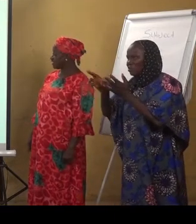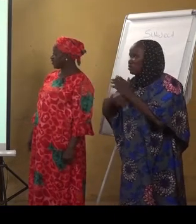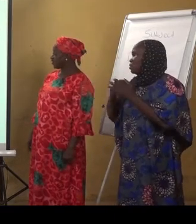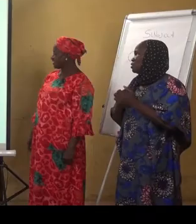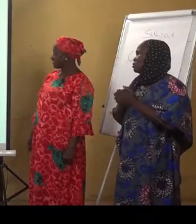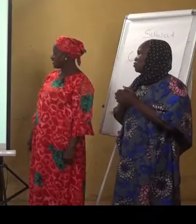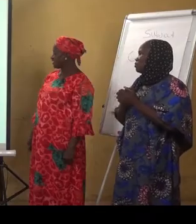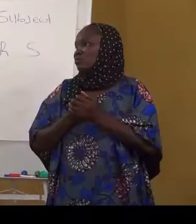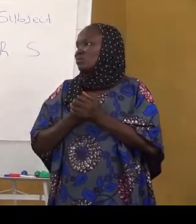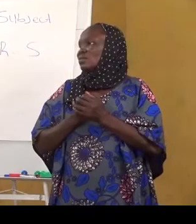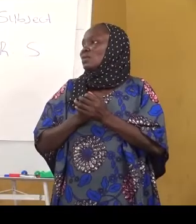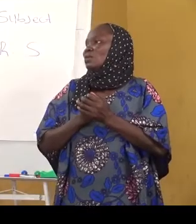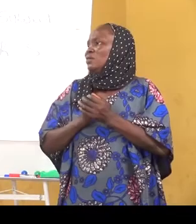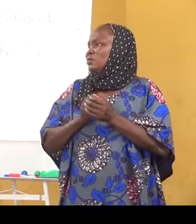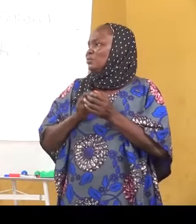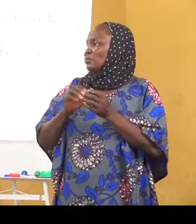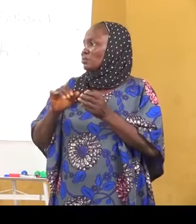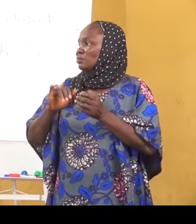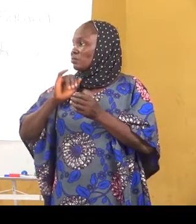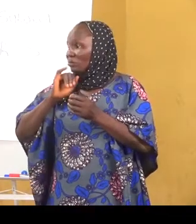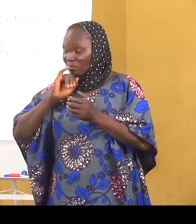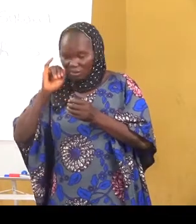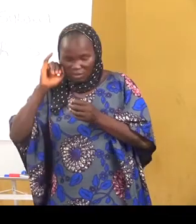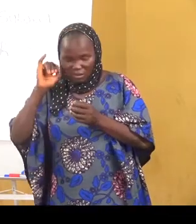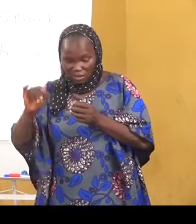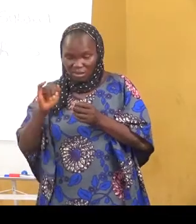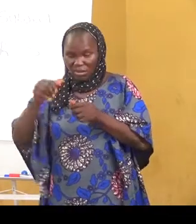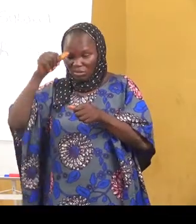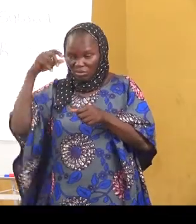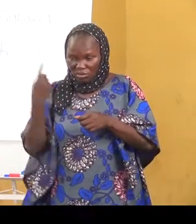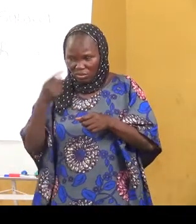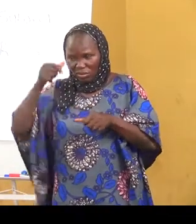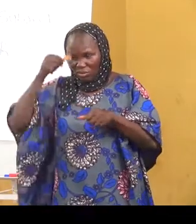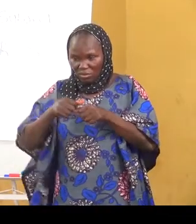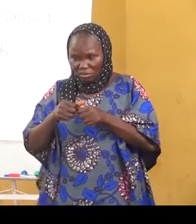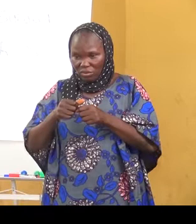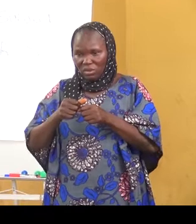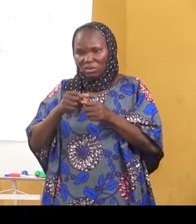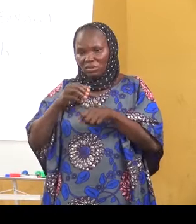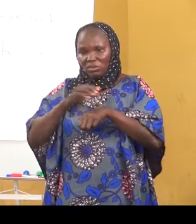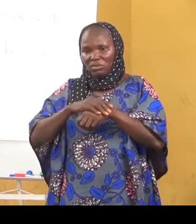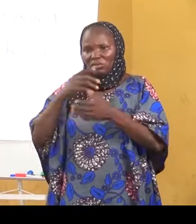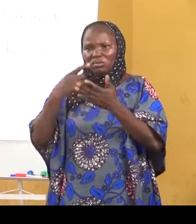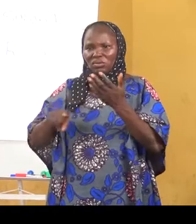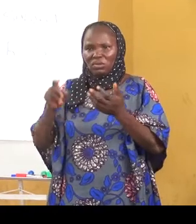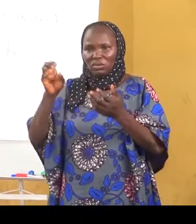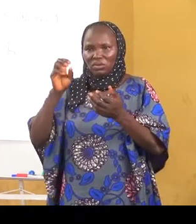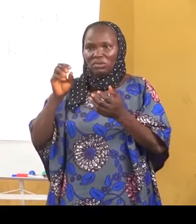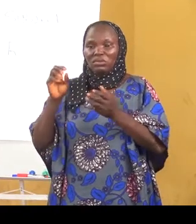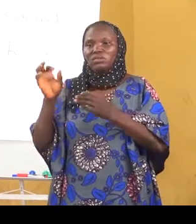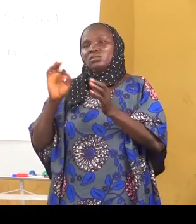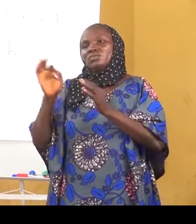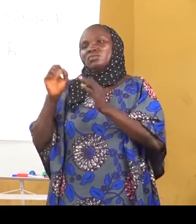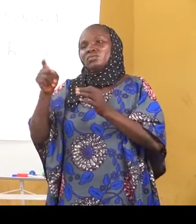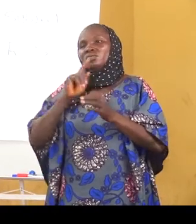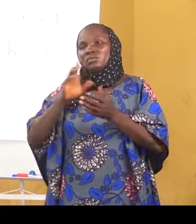accommodate one another regardless of their moral weaknesses. My students out there, if you have